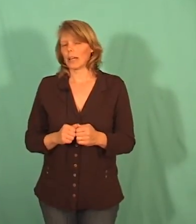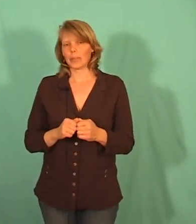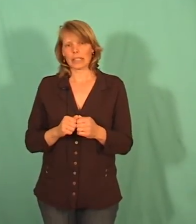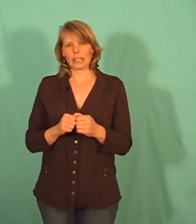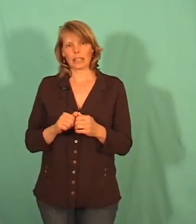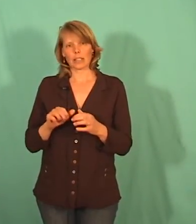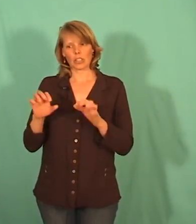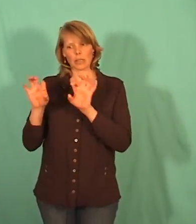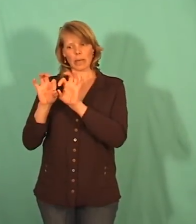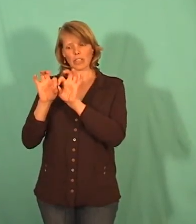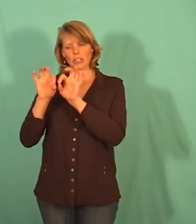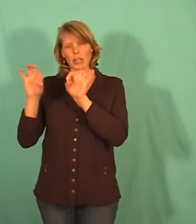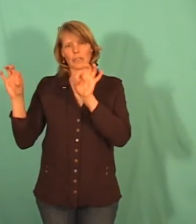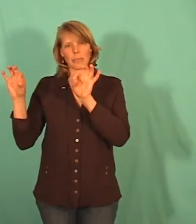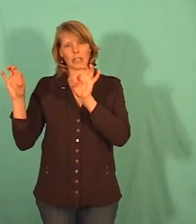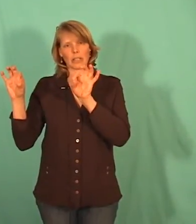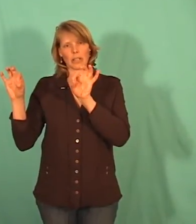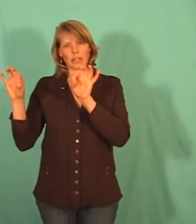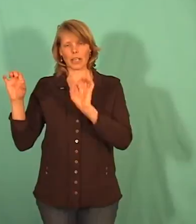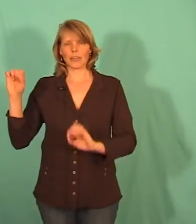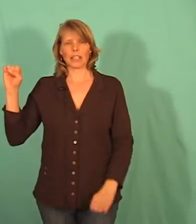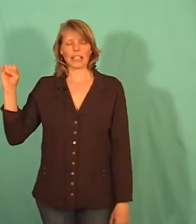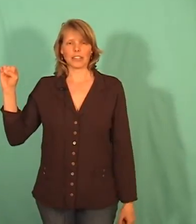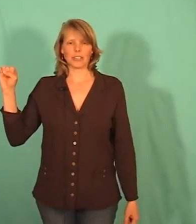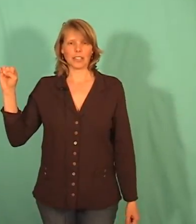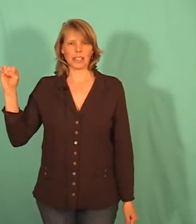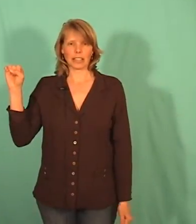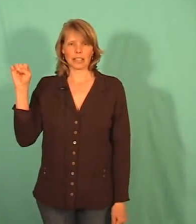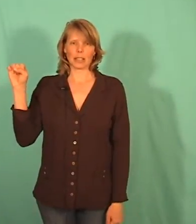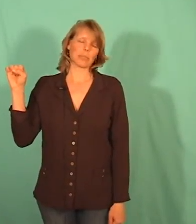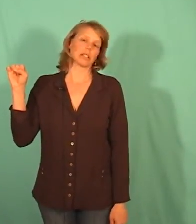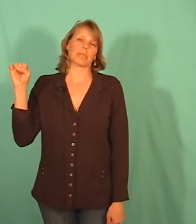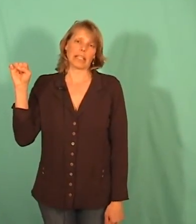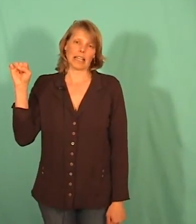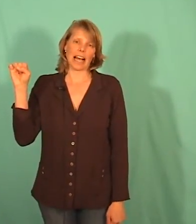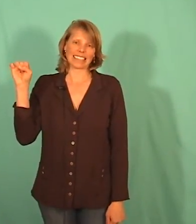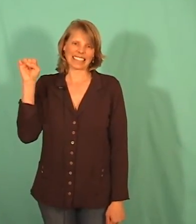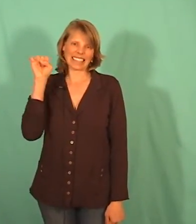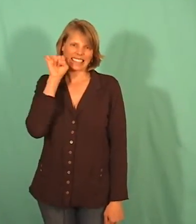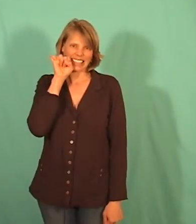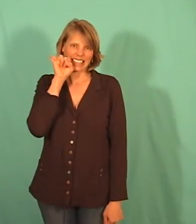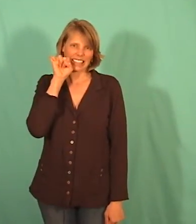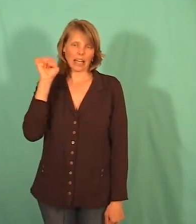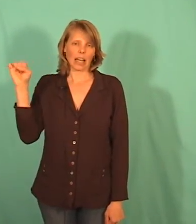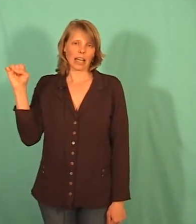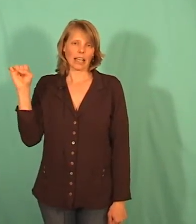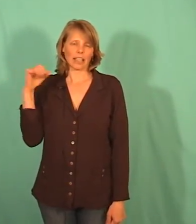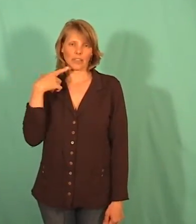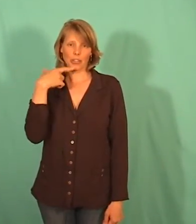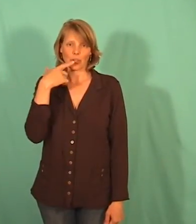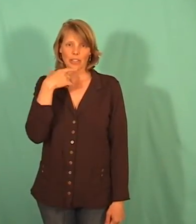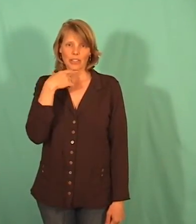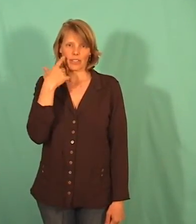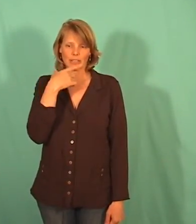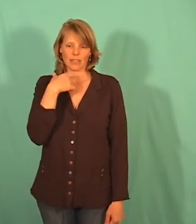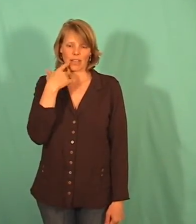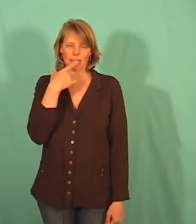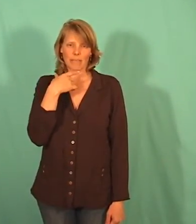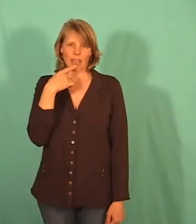Carrot. Just imagine you have a big, long carrot, and you're eating it like Bugs Bunny. And if you do this, that'll help